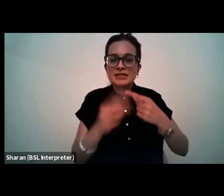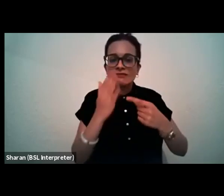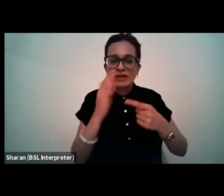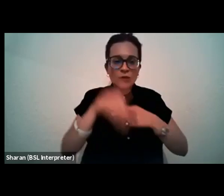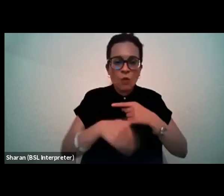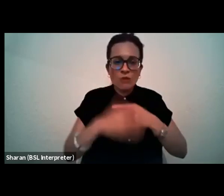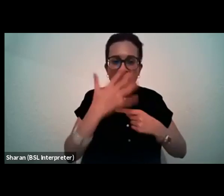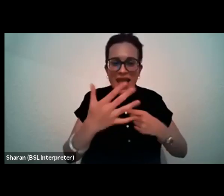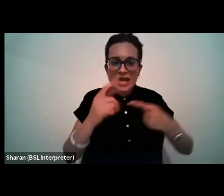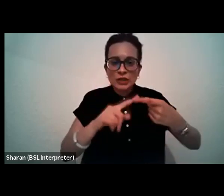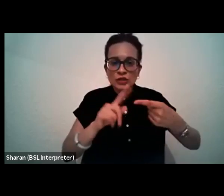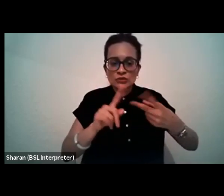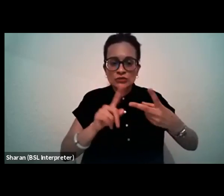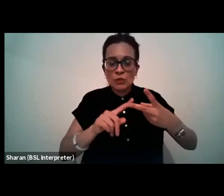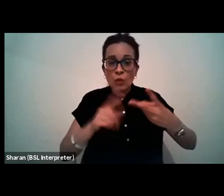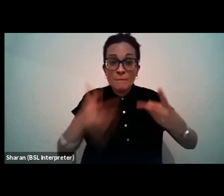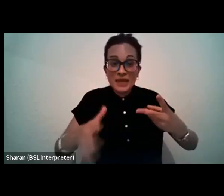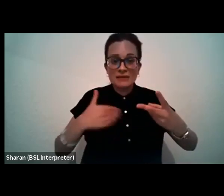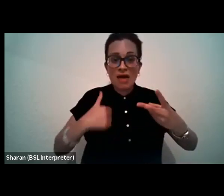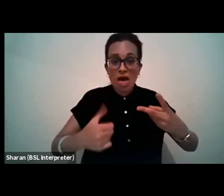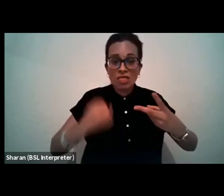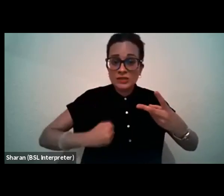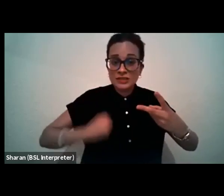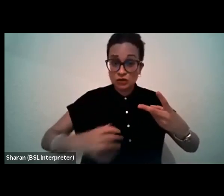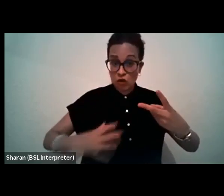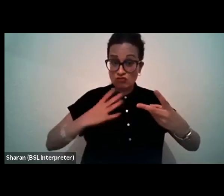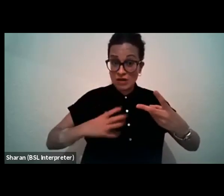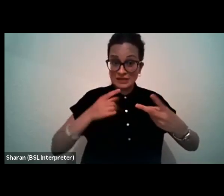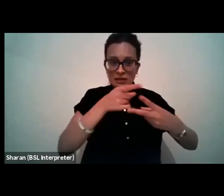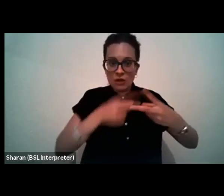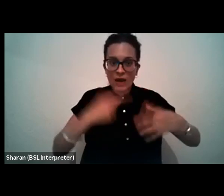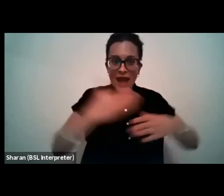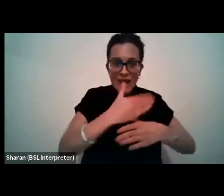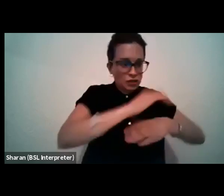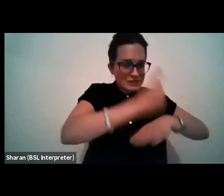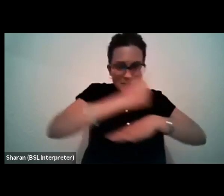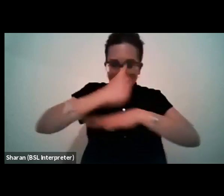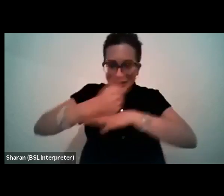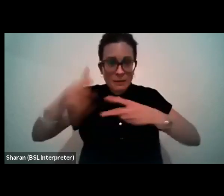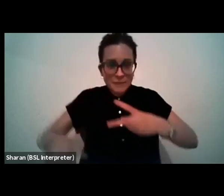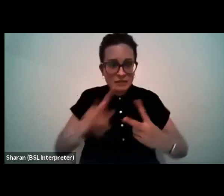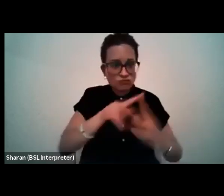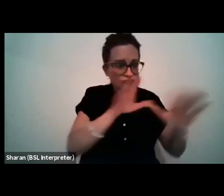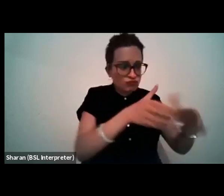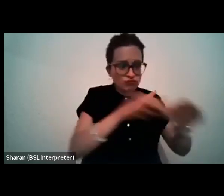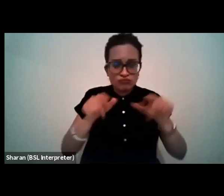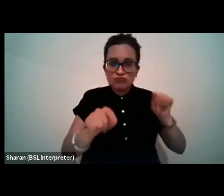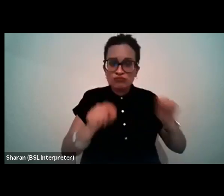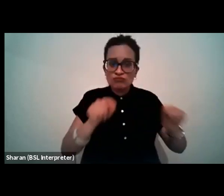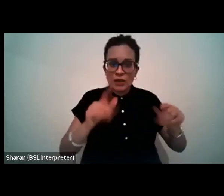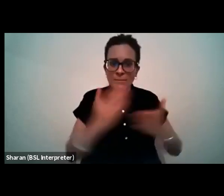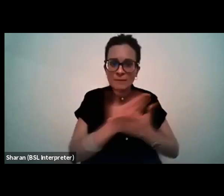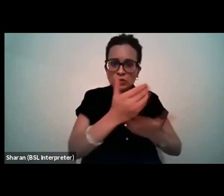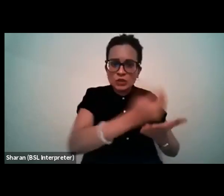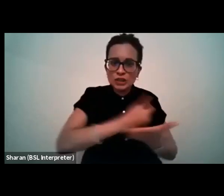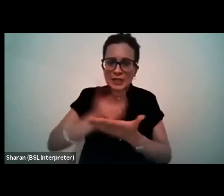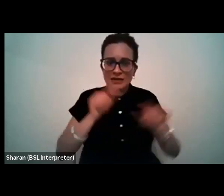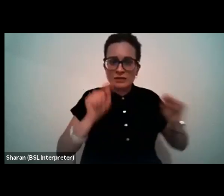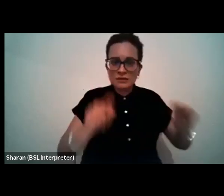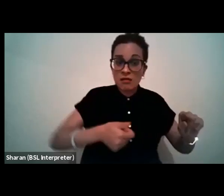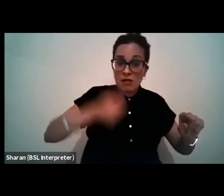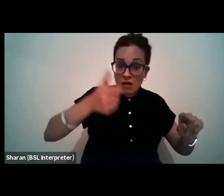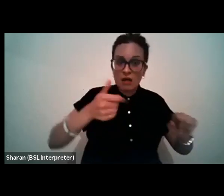people who had underlying health conditions, actions were quickly taken to put things in place for them